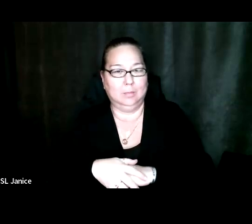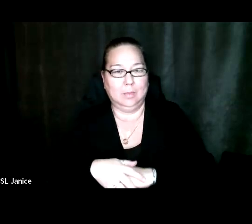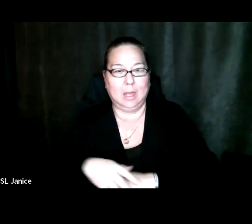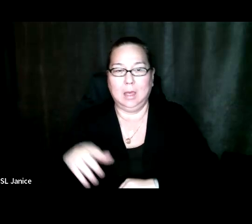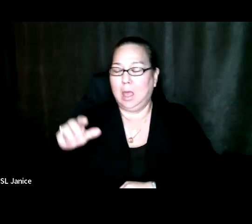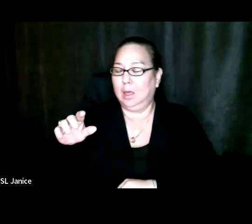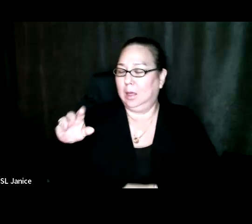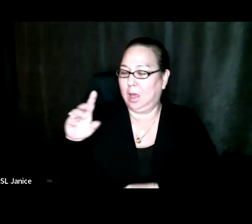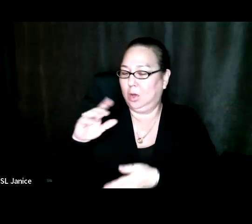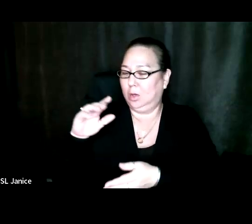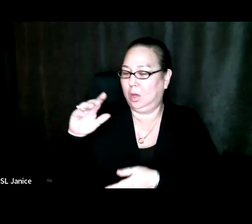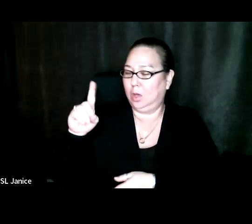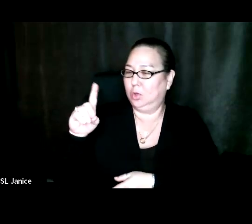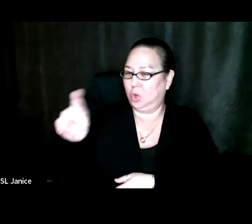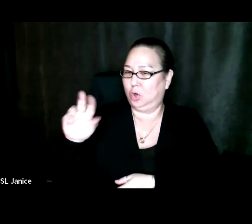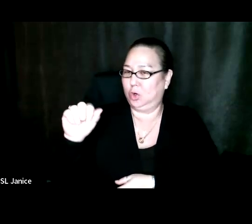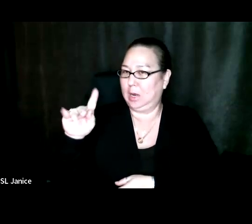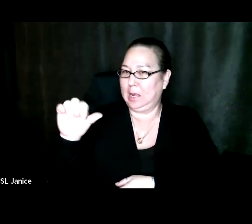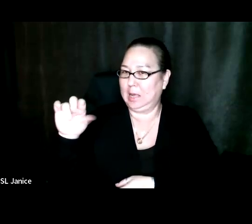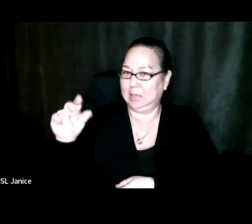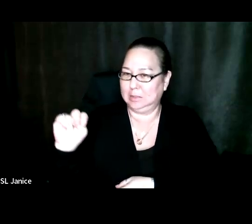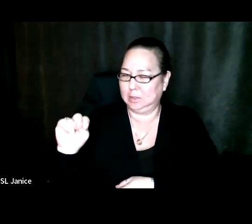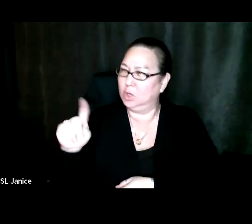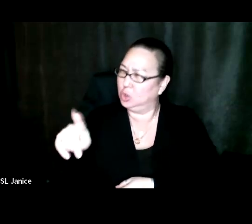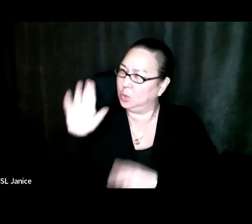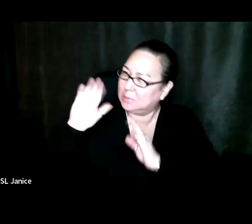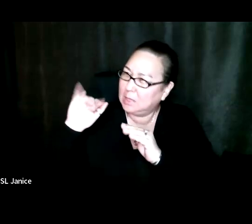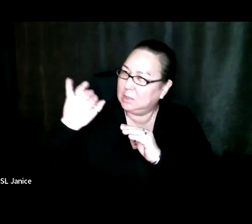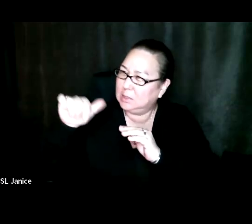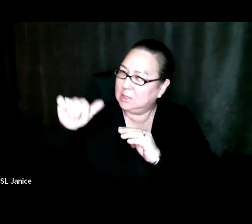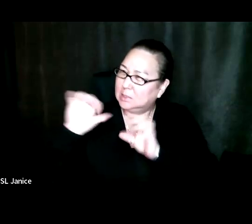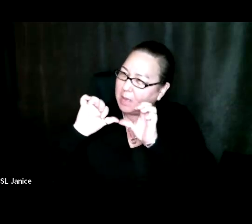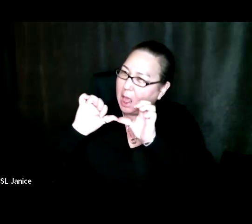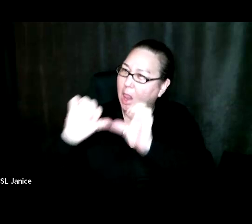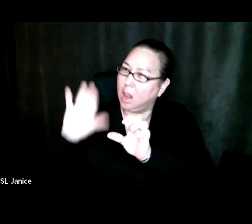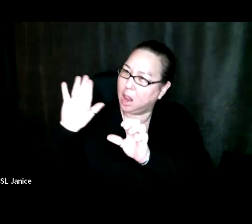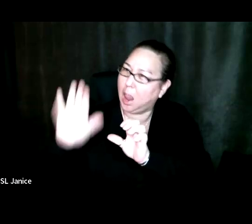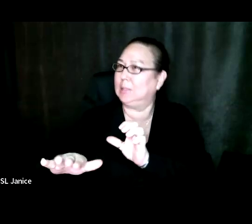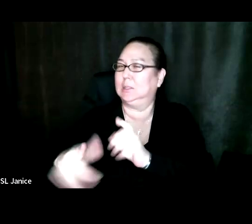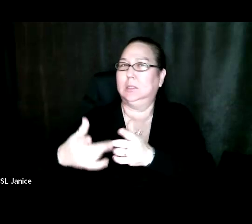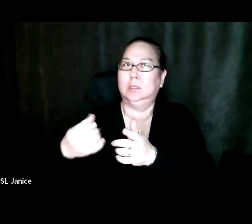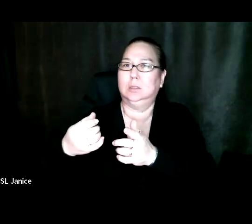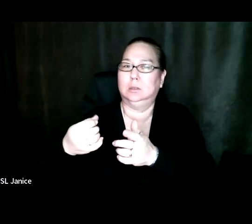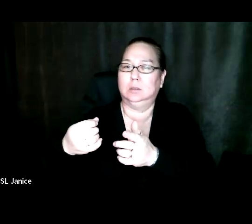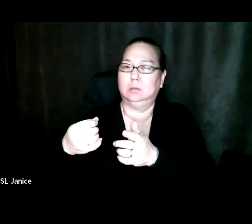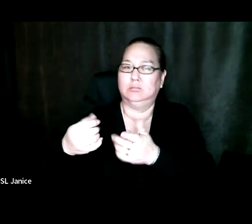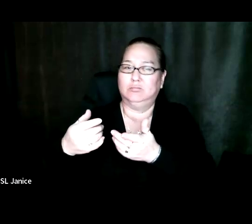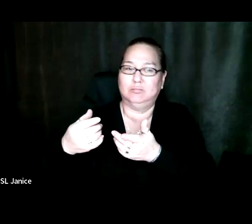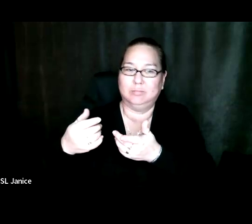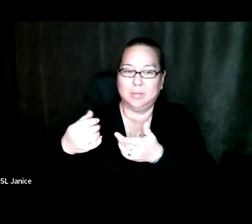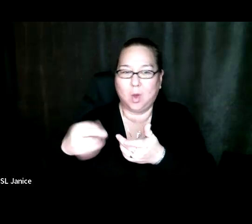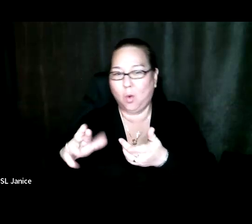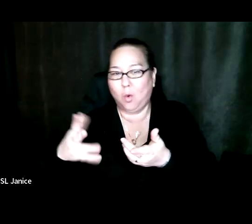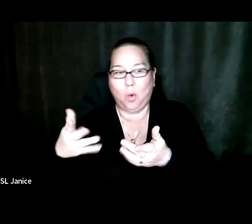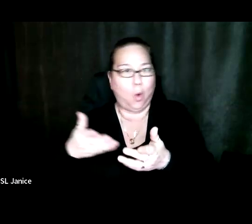be lasting and throughout, I don't know long say, but